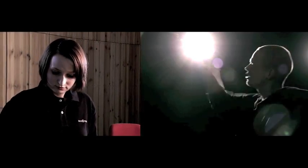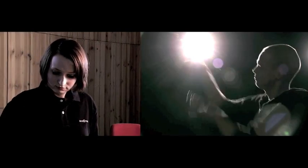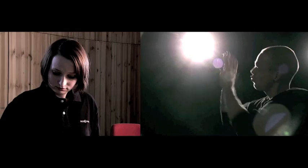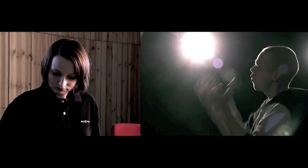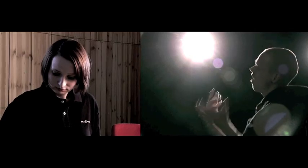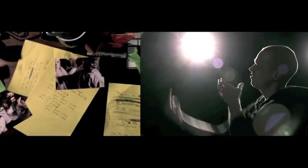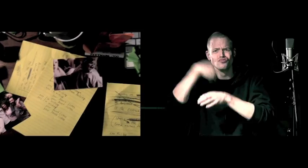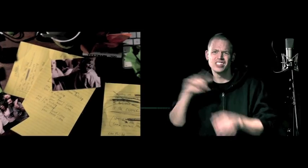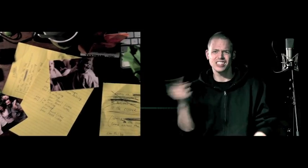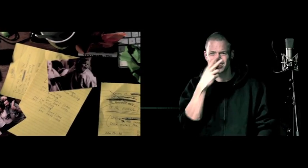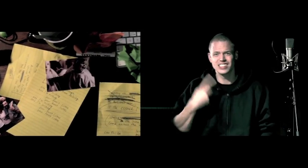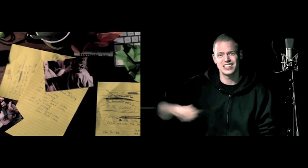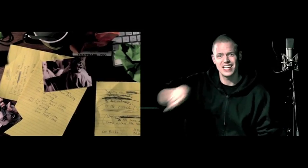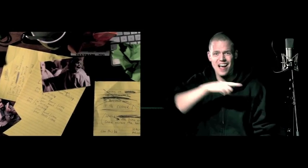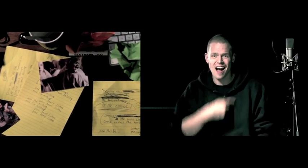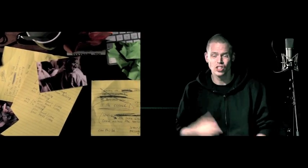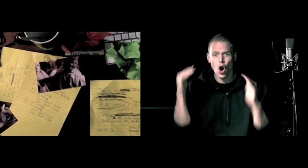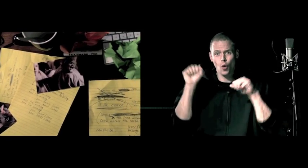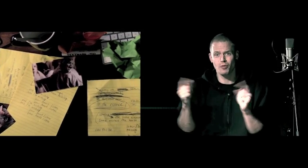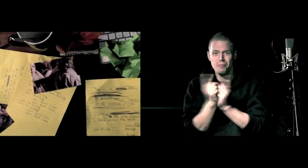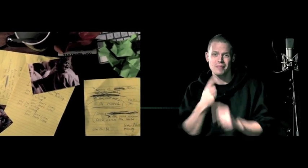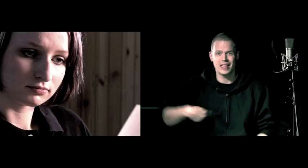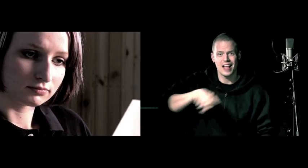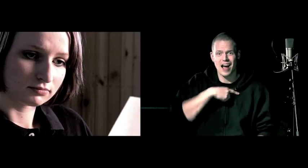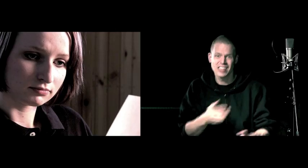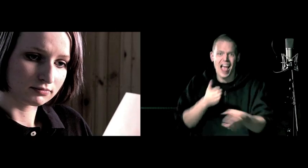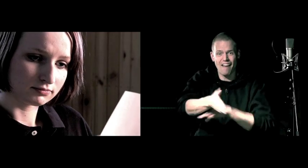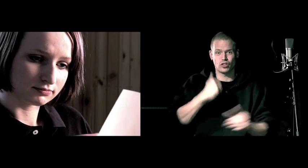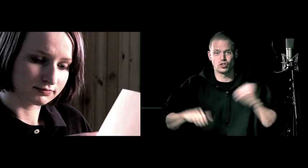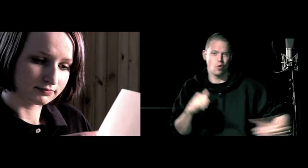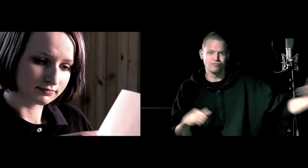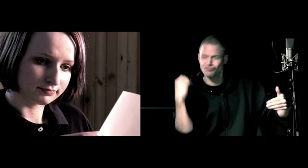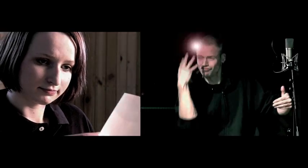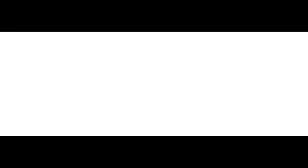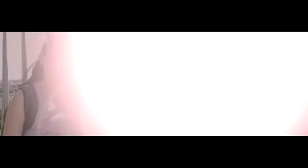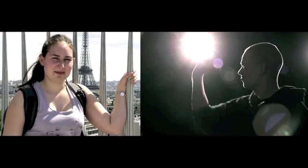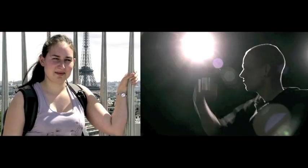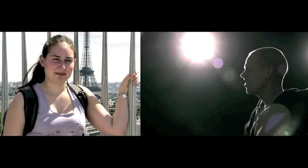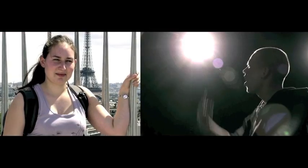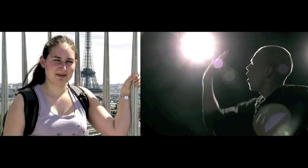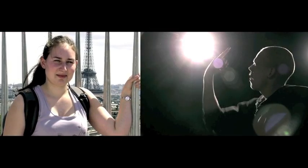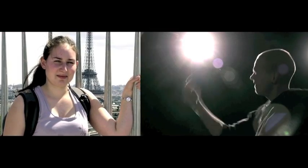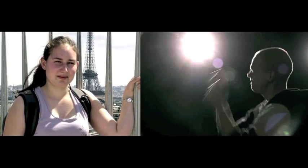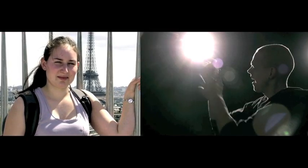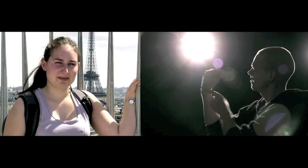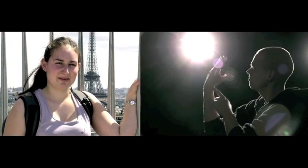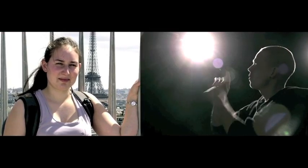dream, came across the world just to see us, hoping she could meet us. After the show, took a picture together in one quick flash, but it